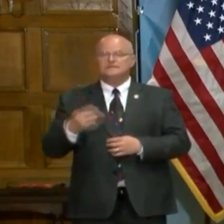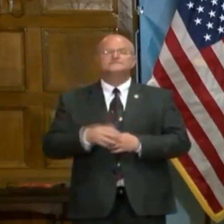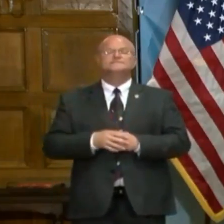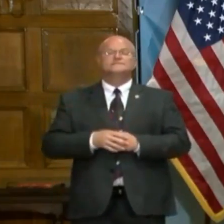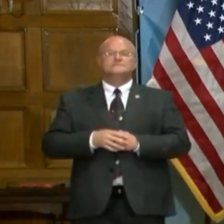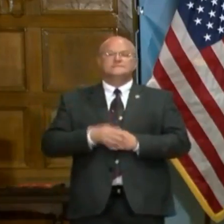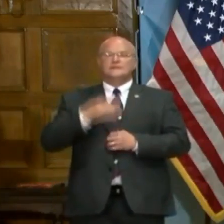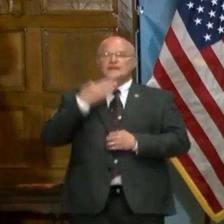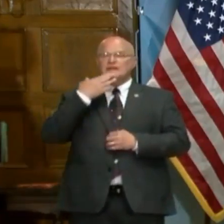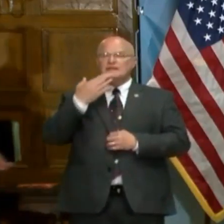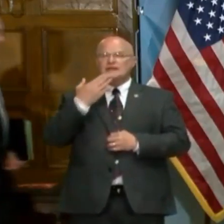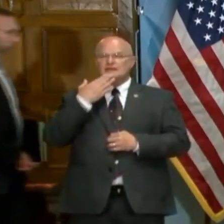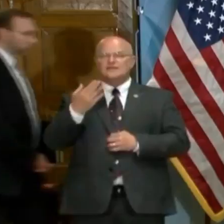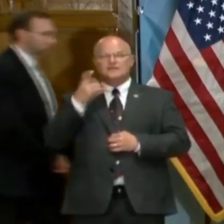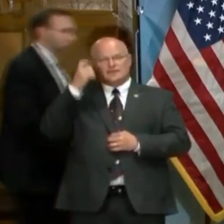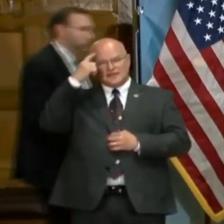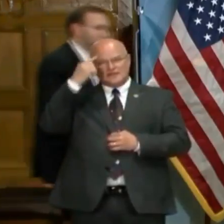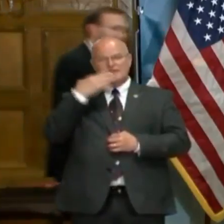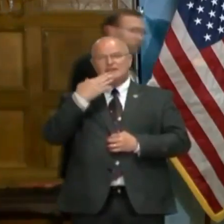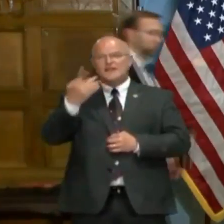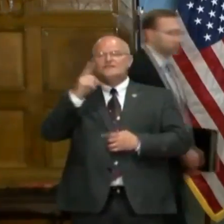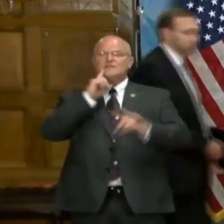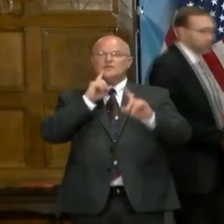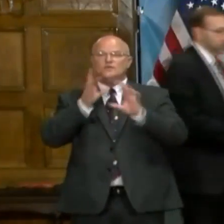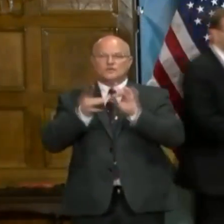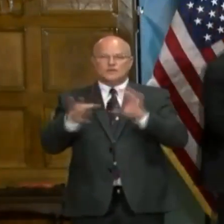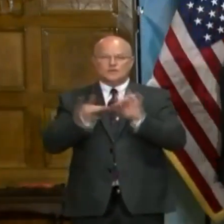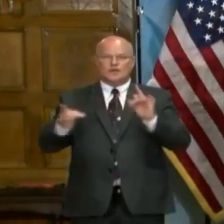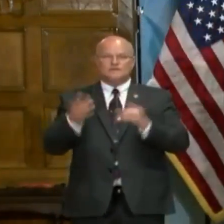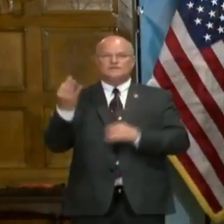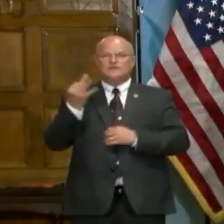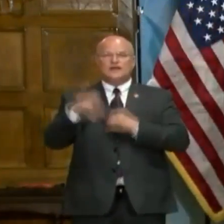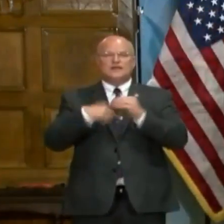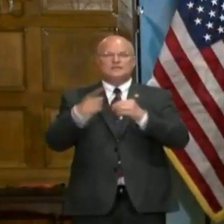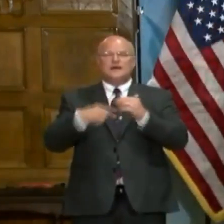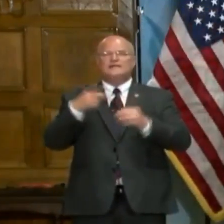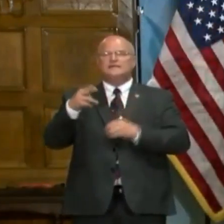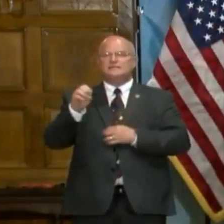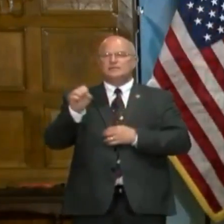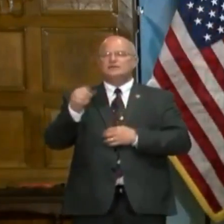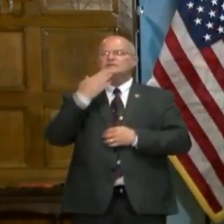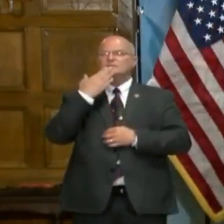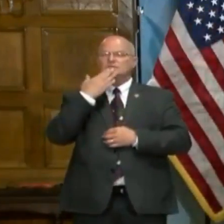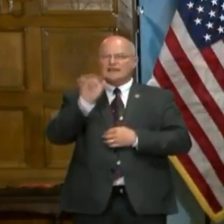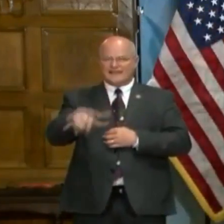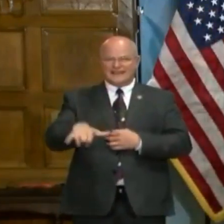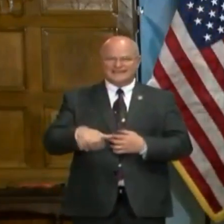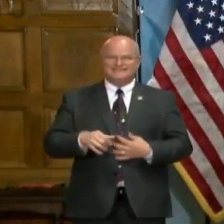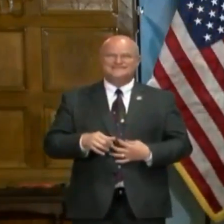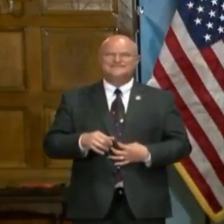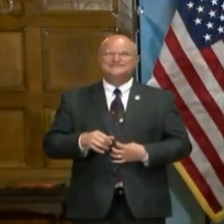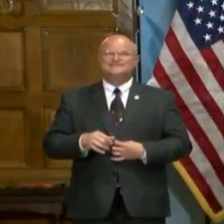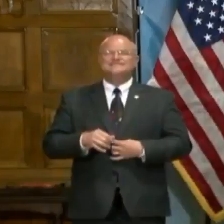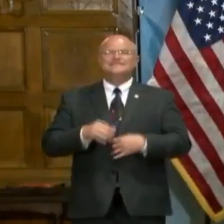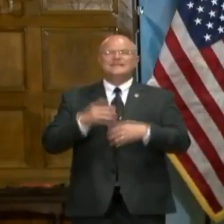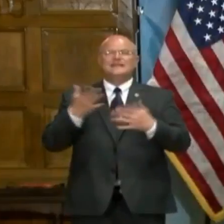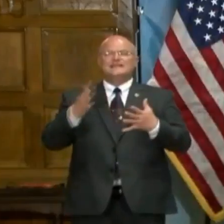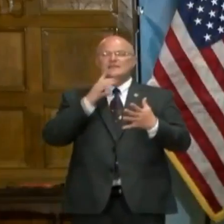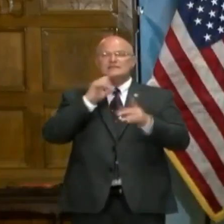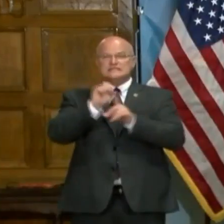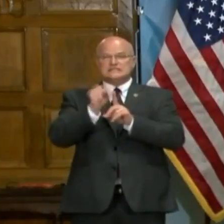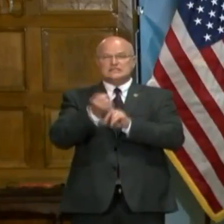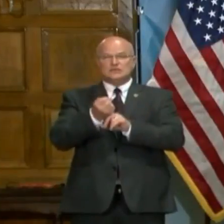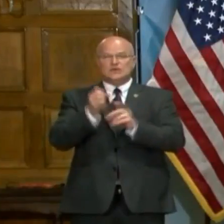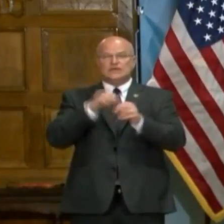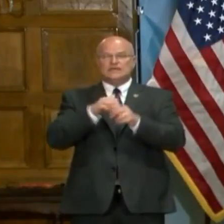situation. Thank you, Governor, and thank you for your remarks on Friday about the press. I really appreciated that. There's a